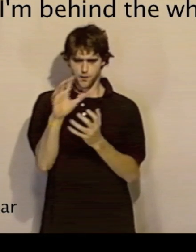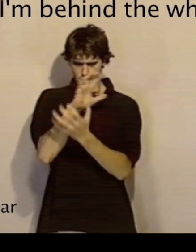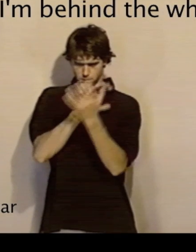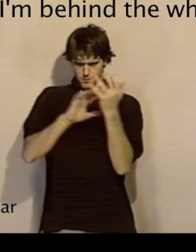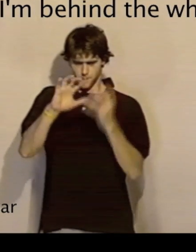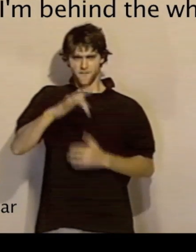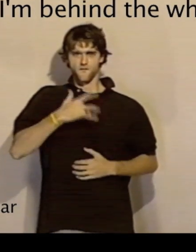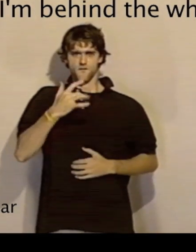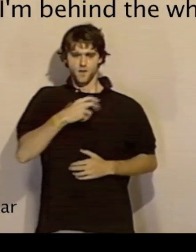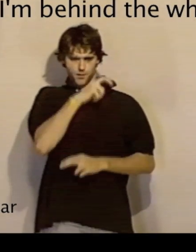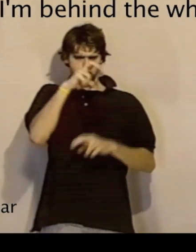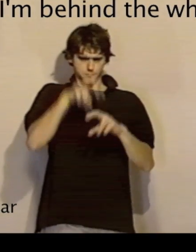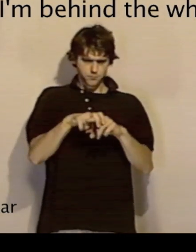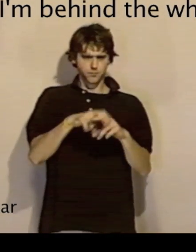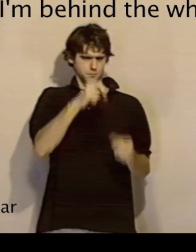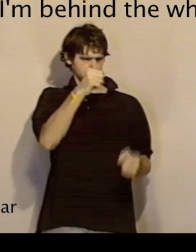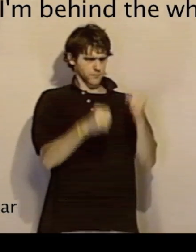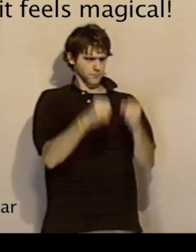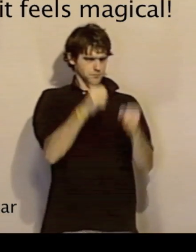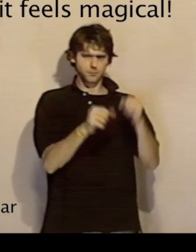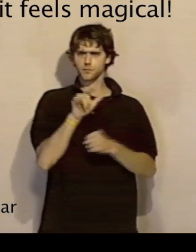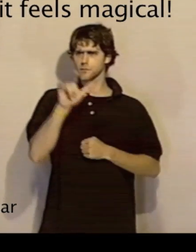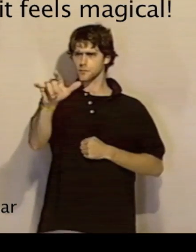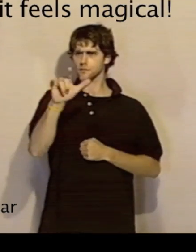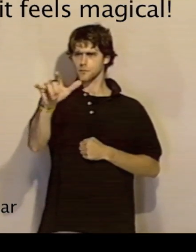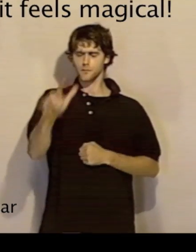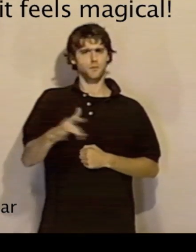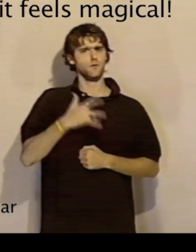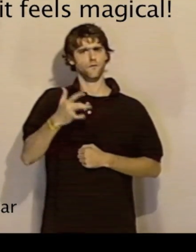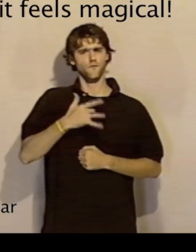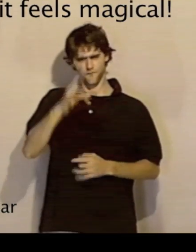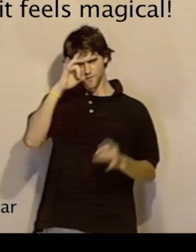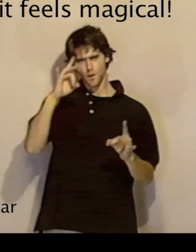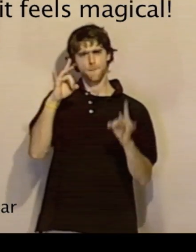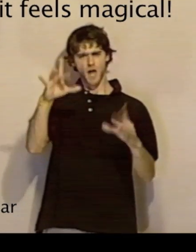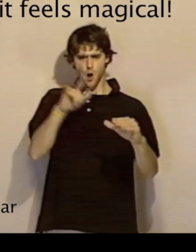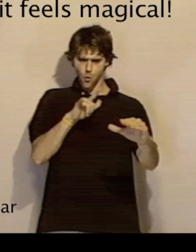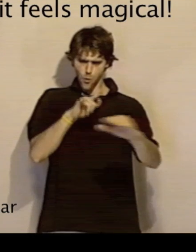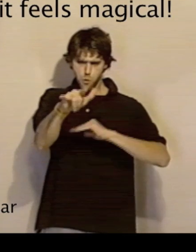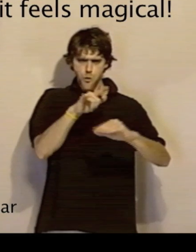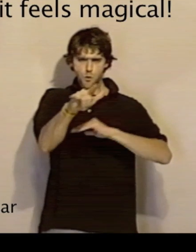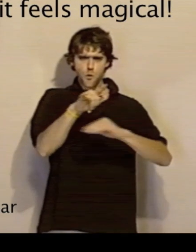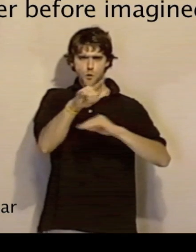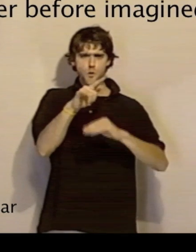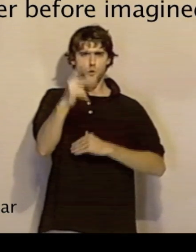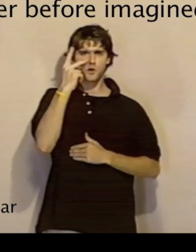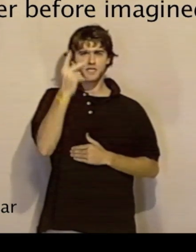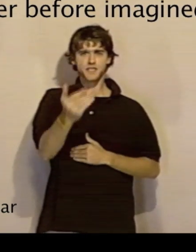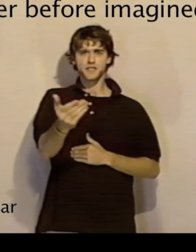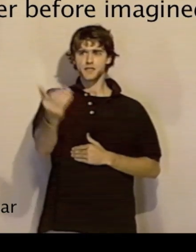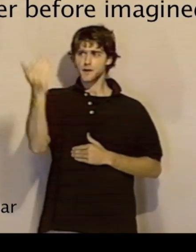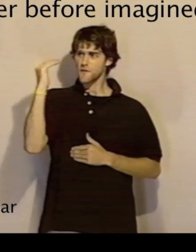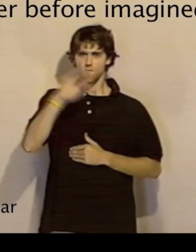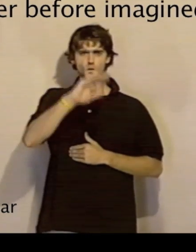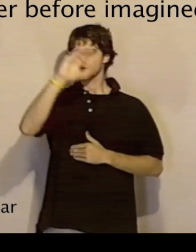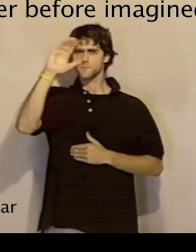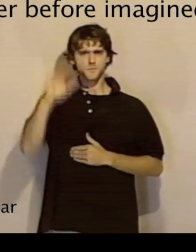the moment. I feel I'm a hollow field of an airplane. Automobile feels magic, posting over landscapes never